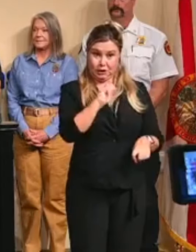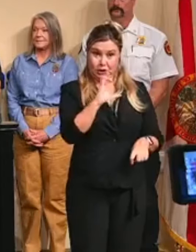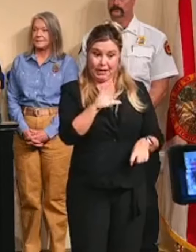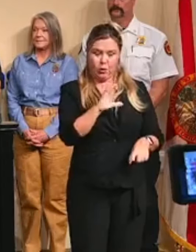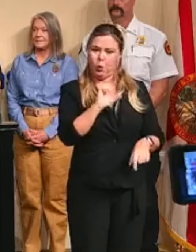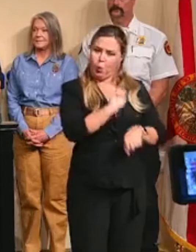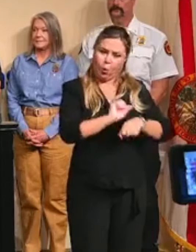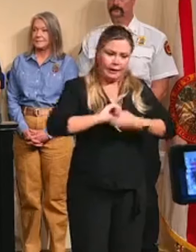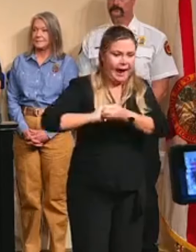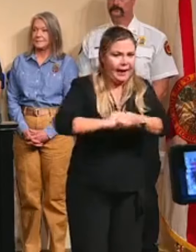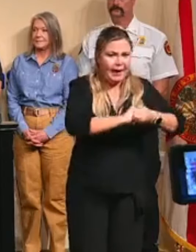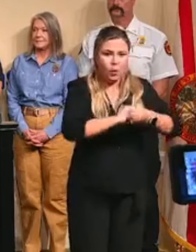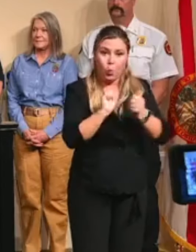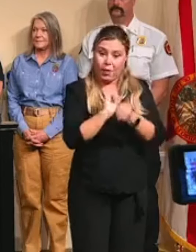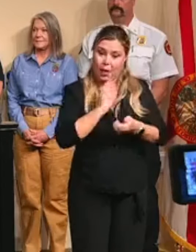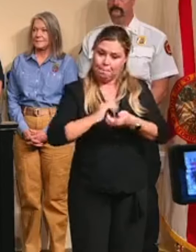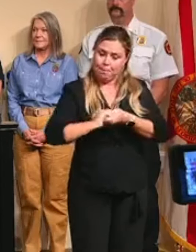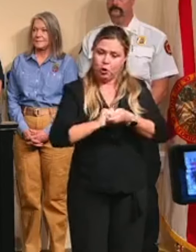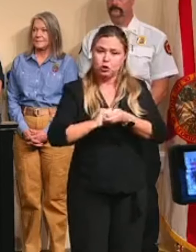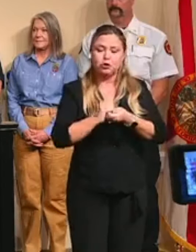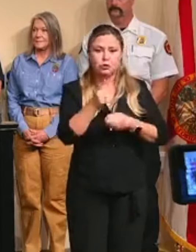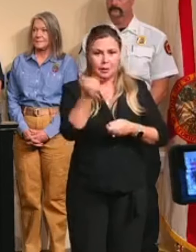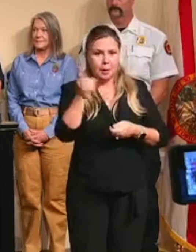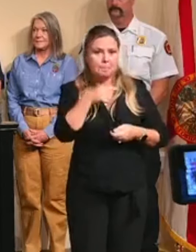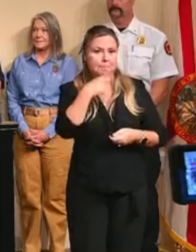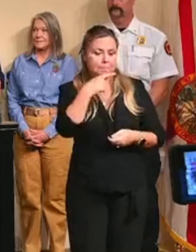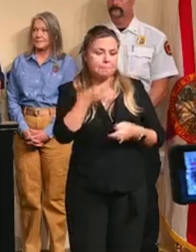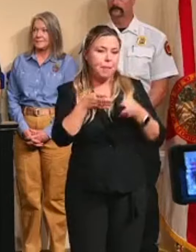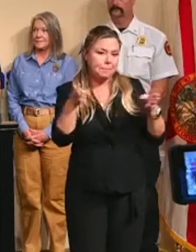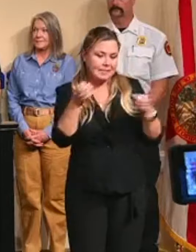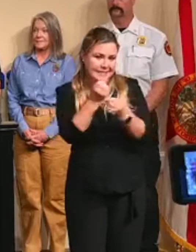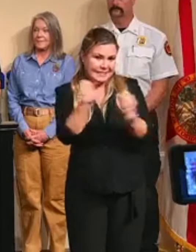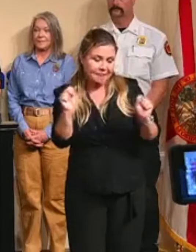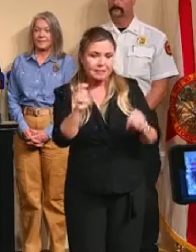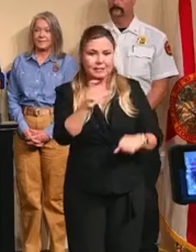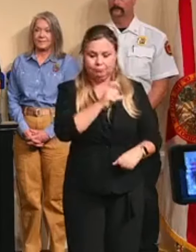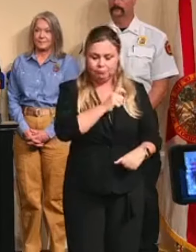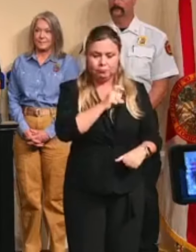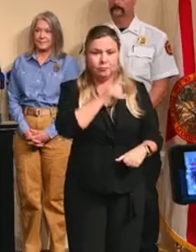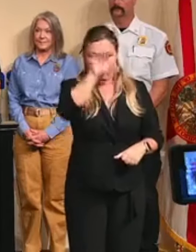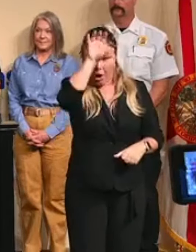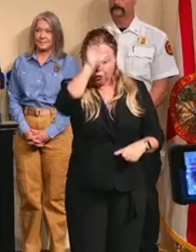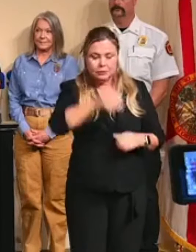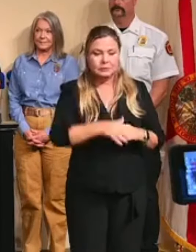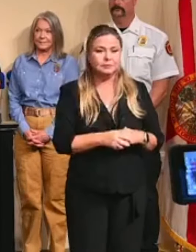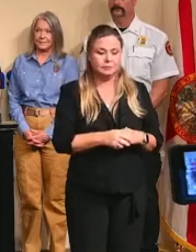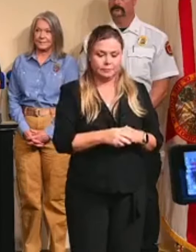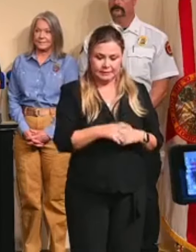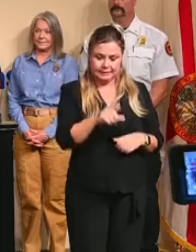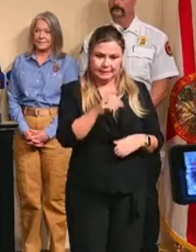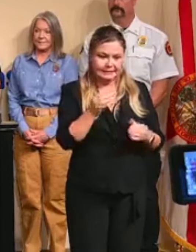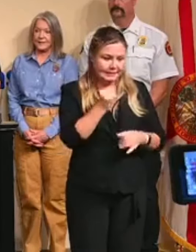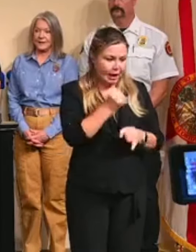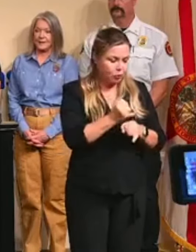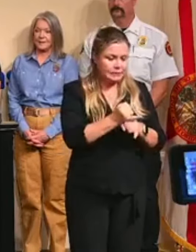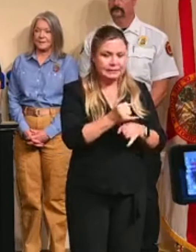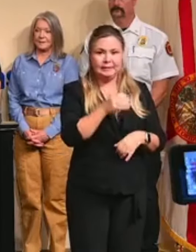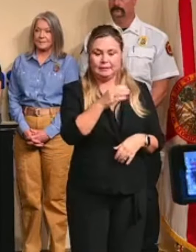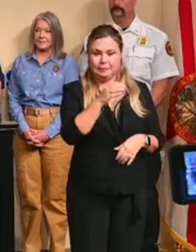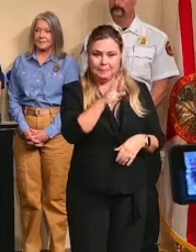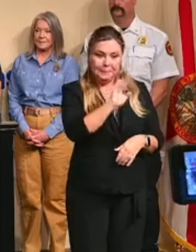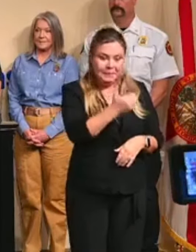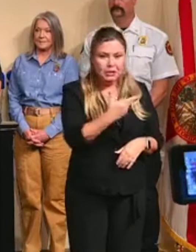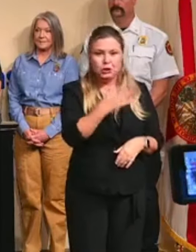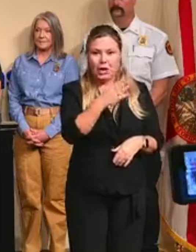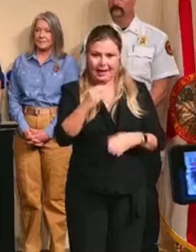Office are working hand-in-hand, of course, with our partnership, especially in public safety, St. Johns County Fire and Rescue, St. Augustine Fire, St. Augustine City Police Department, and St. Augustine